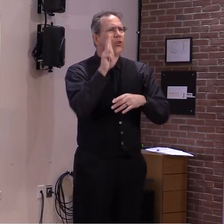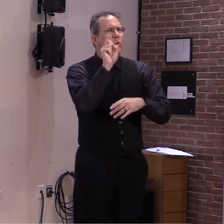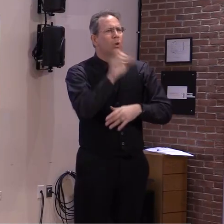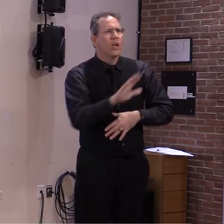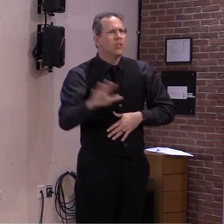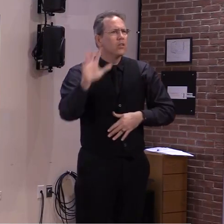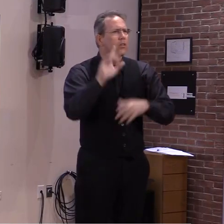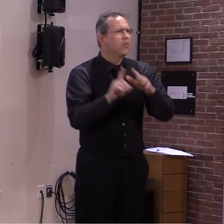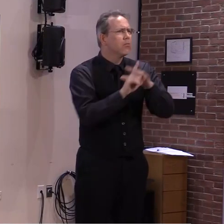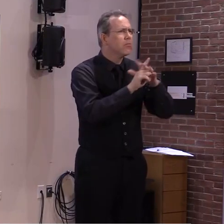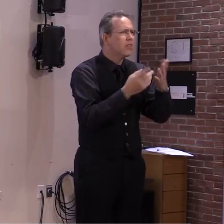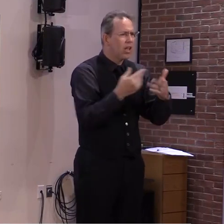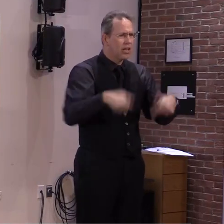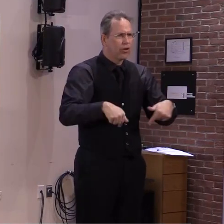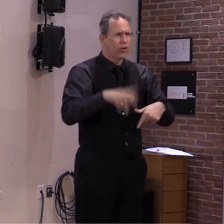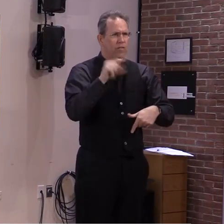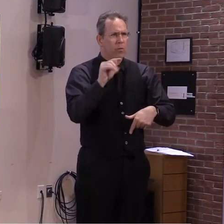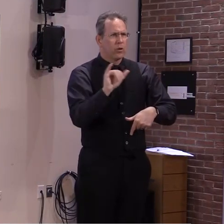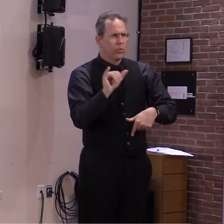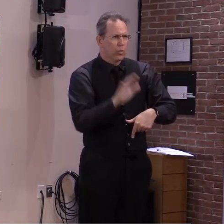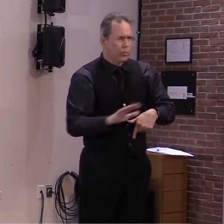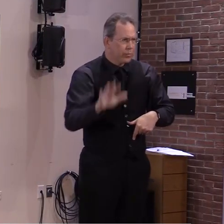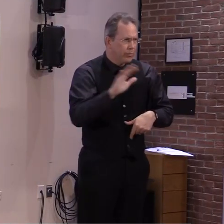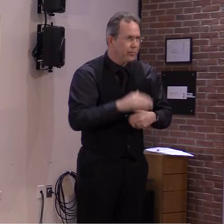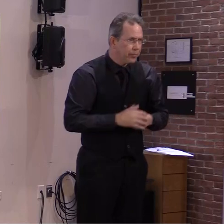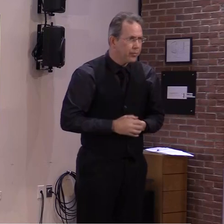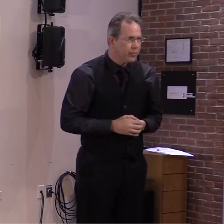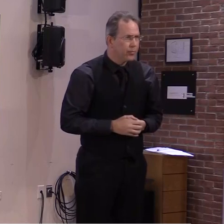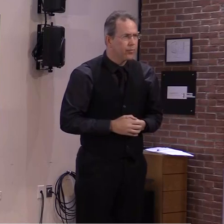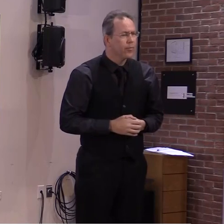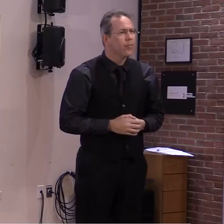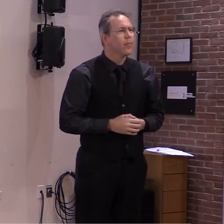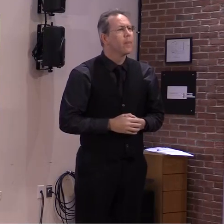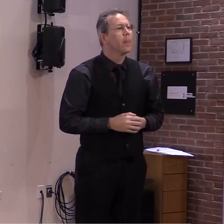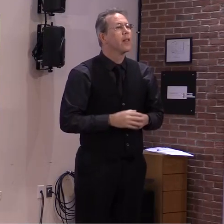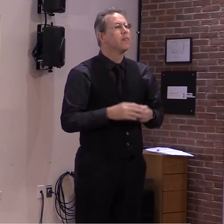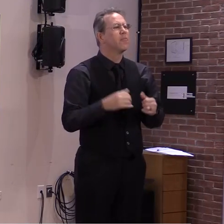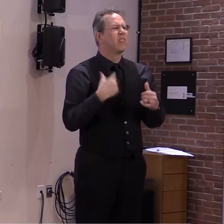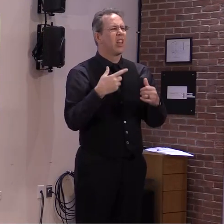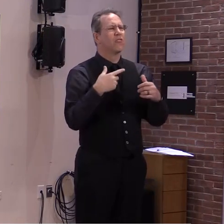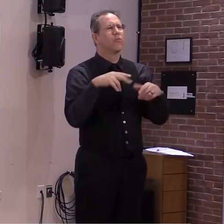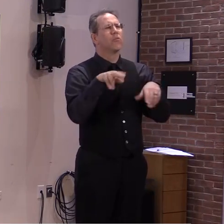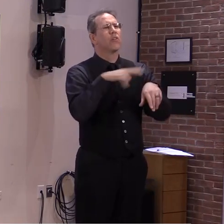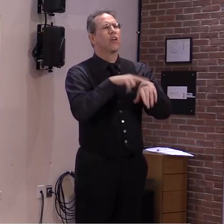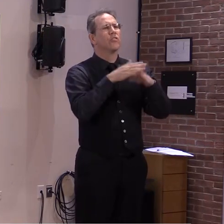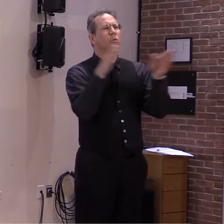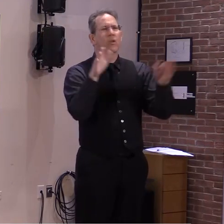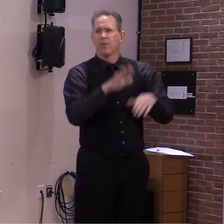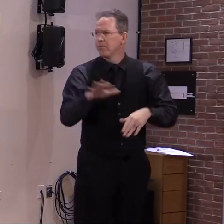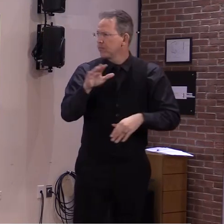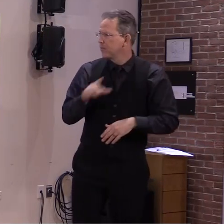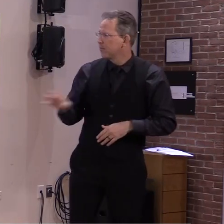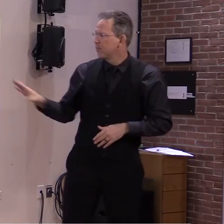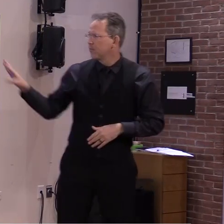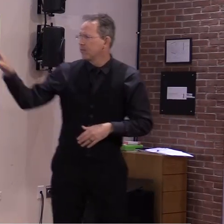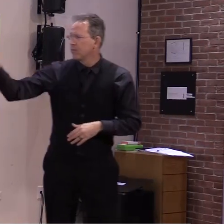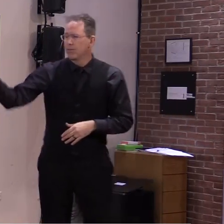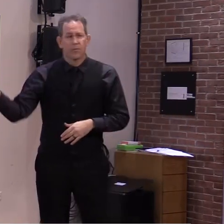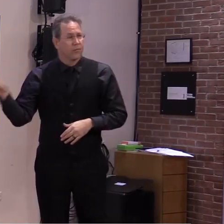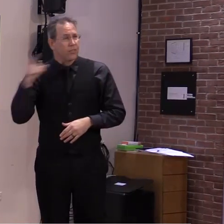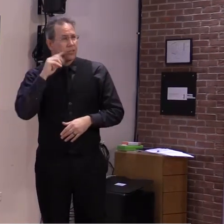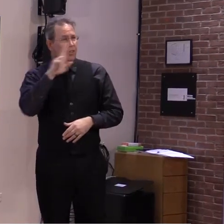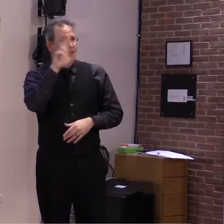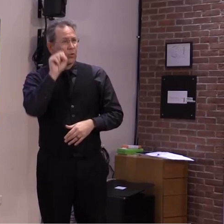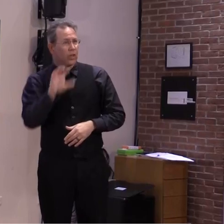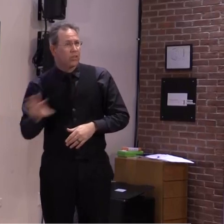Vermont as well. Taking a look first at the national heat map, we can see that some parts of the country are experiencing